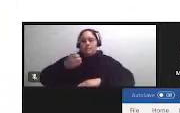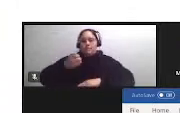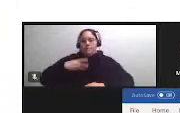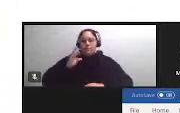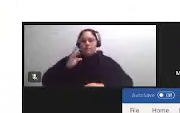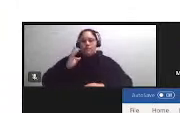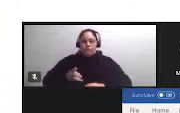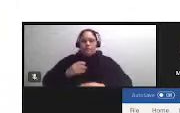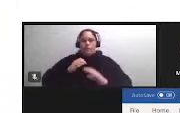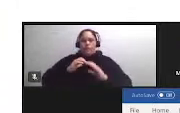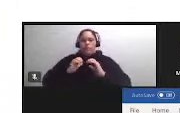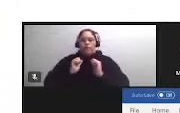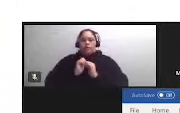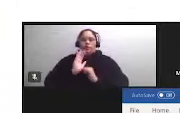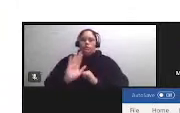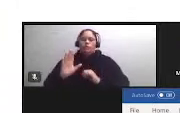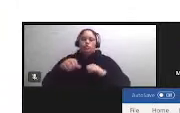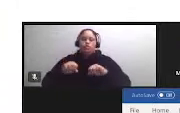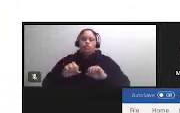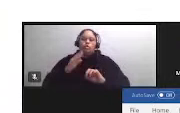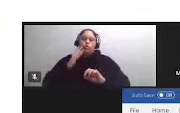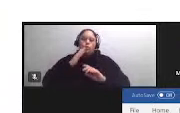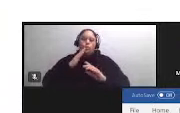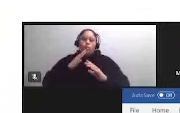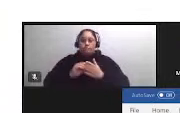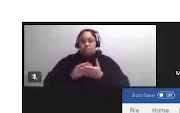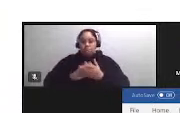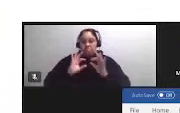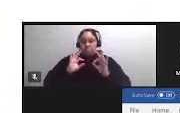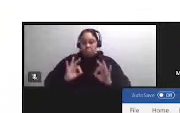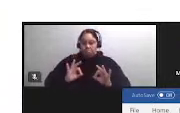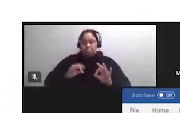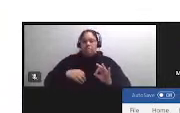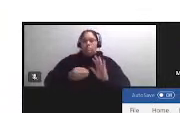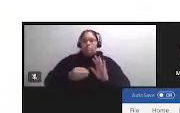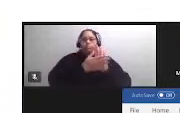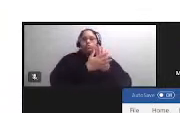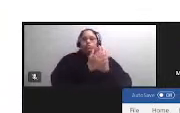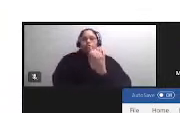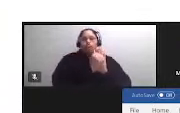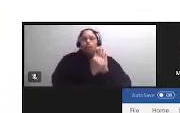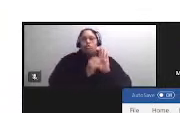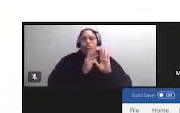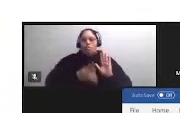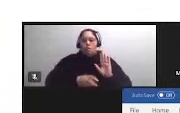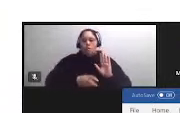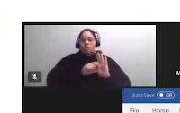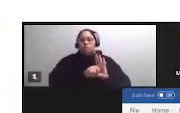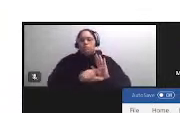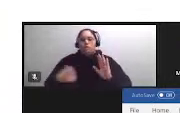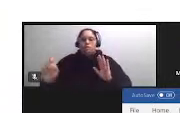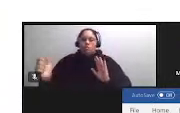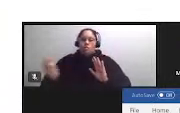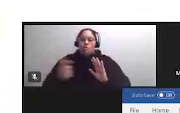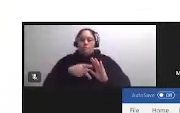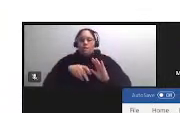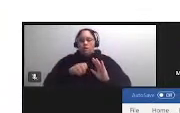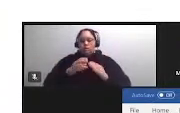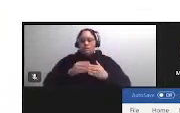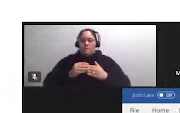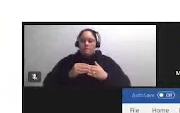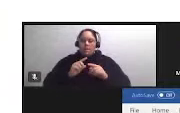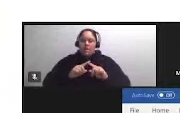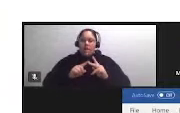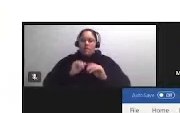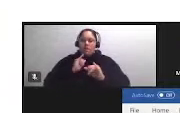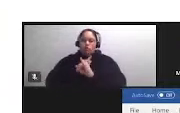will communicate that to you, Chair, once established, and then we will put it on an agenda, Chair, and send it out to the POC membership and